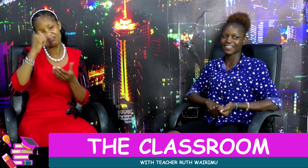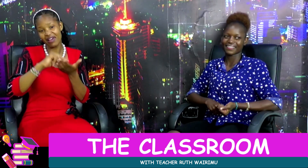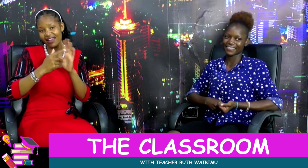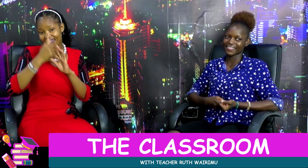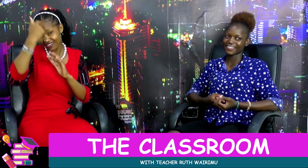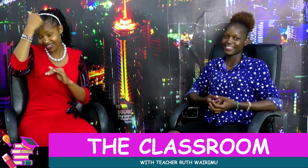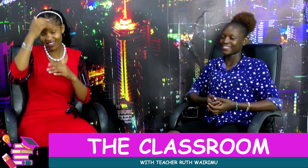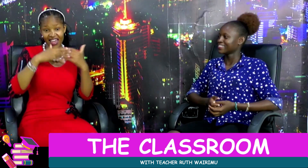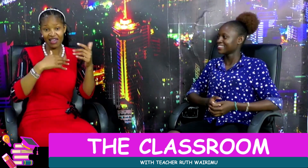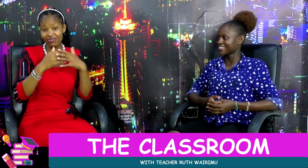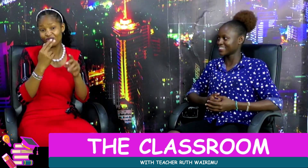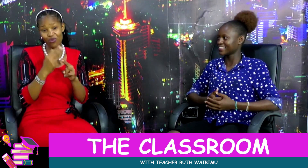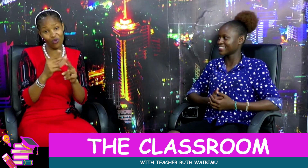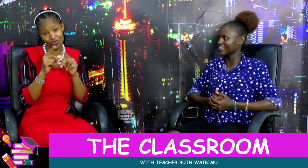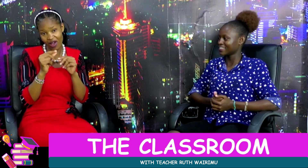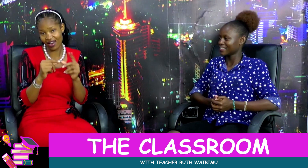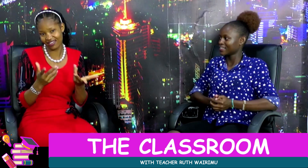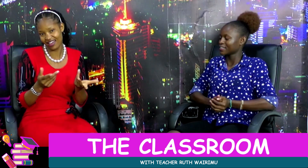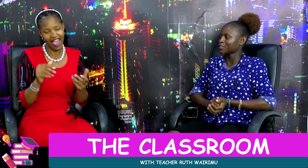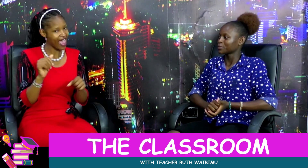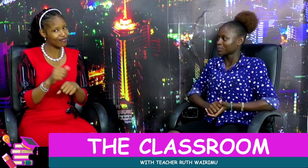about something. And sometimes it gets to be hectic.